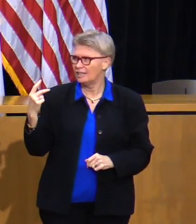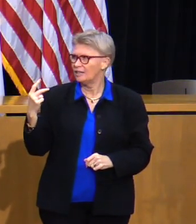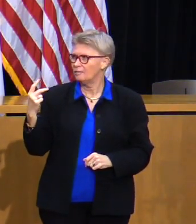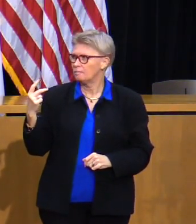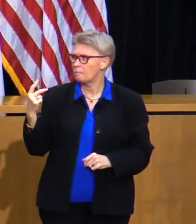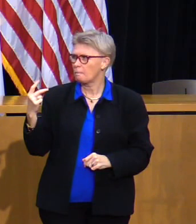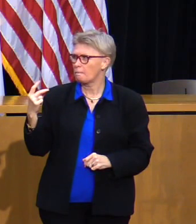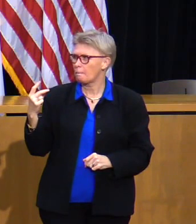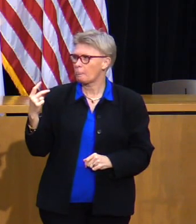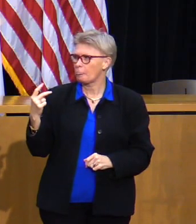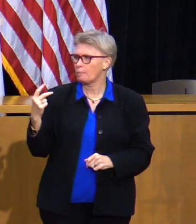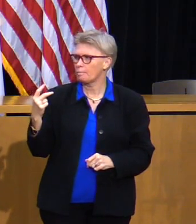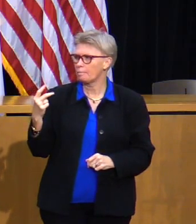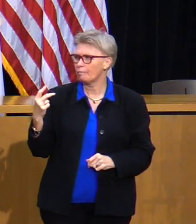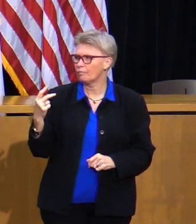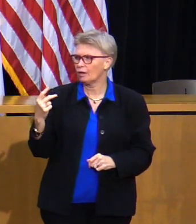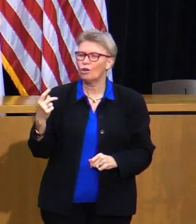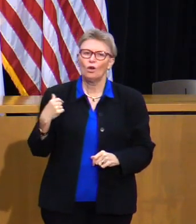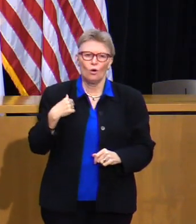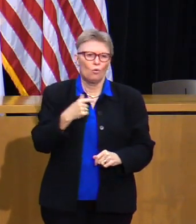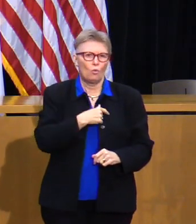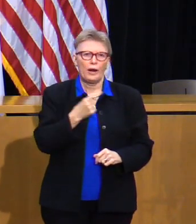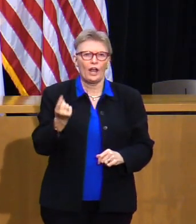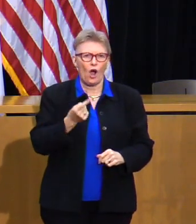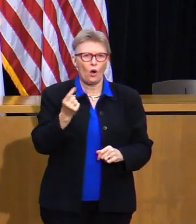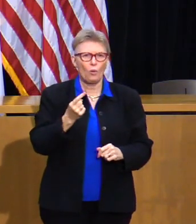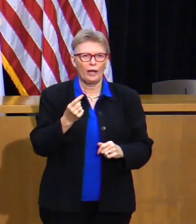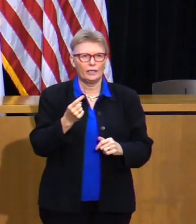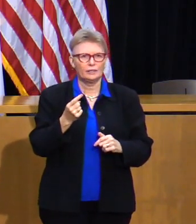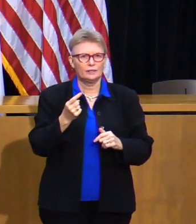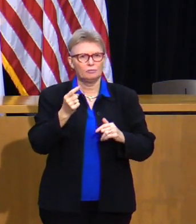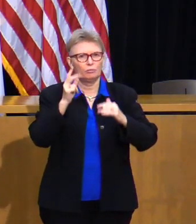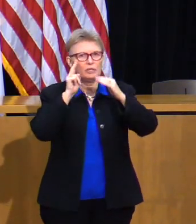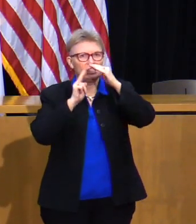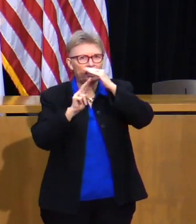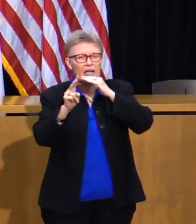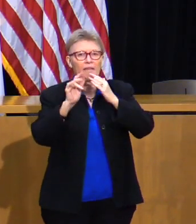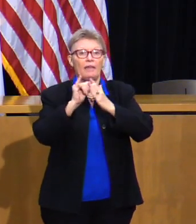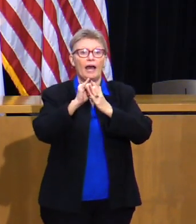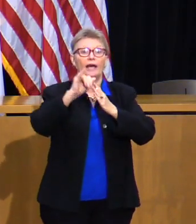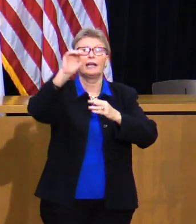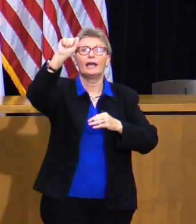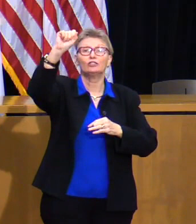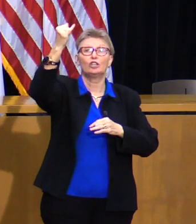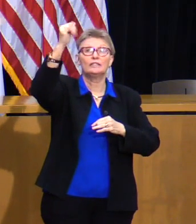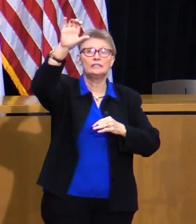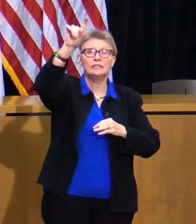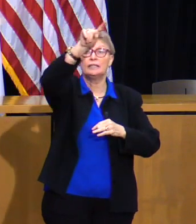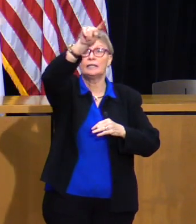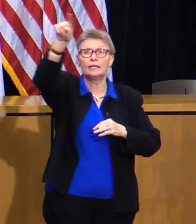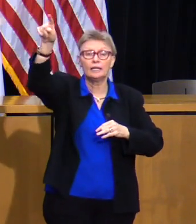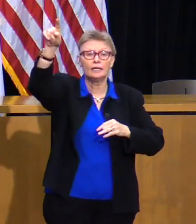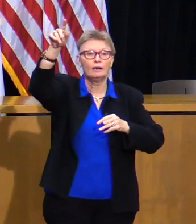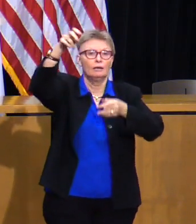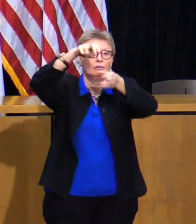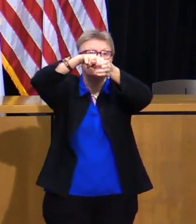we assumed that at some point during our tenure we would have a chance to nominate people to serve on the SJC.